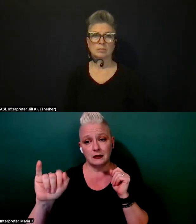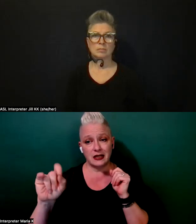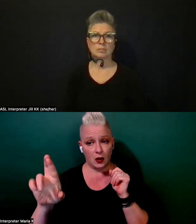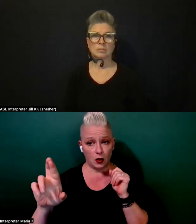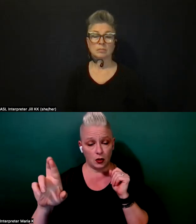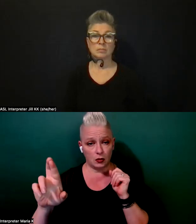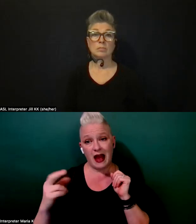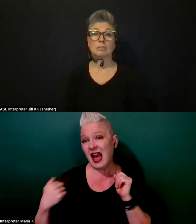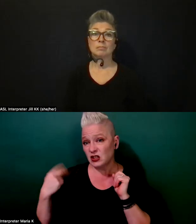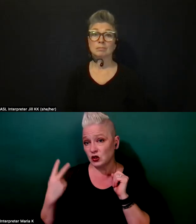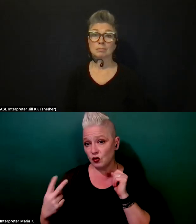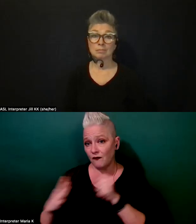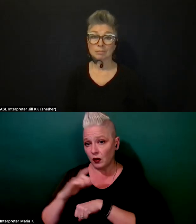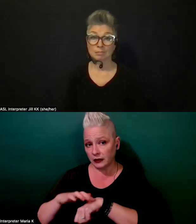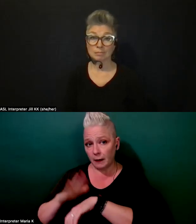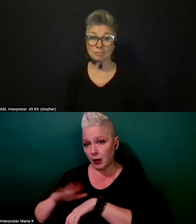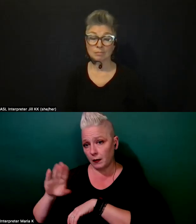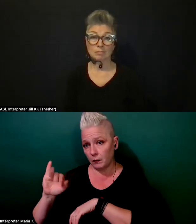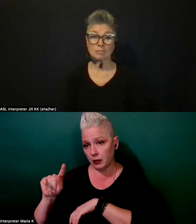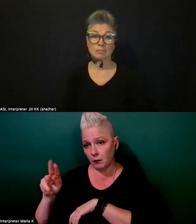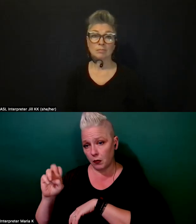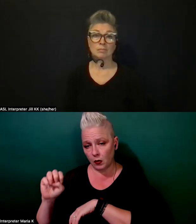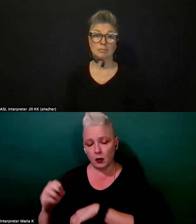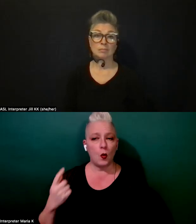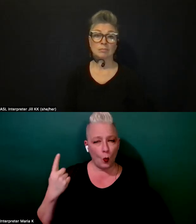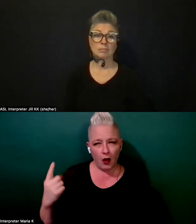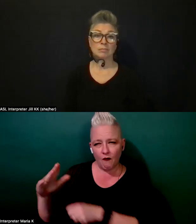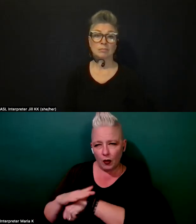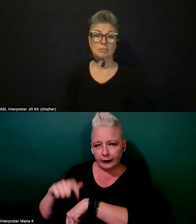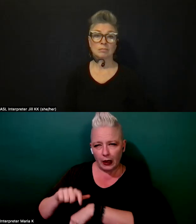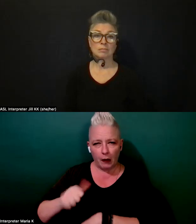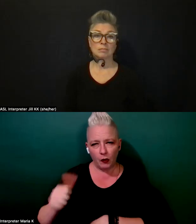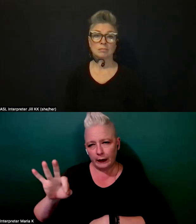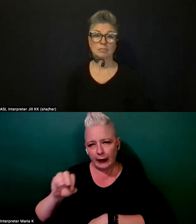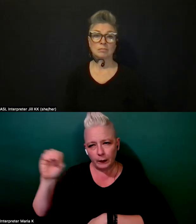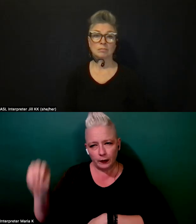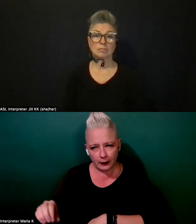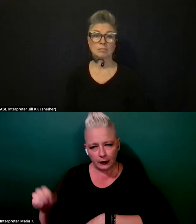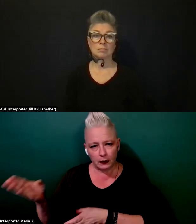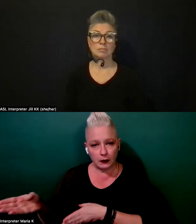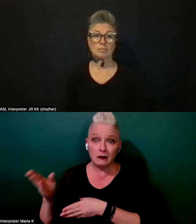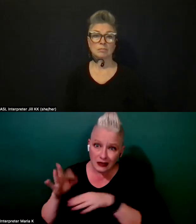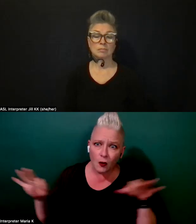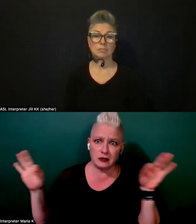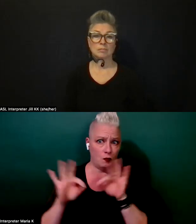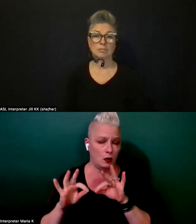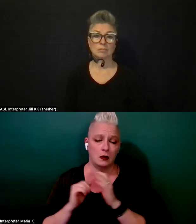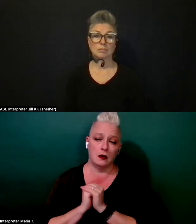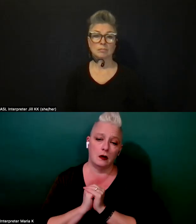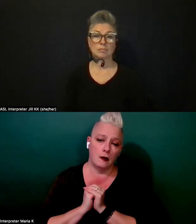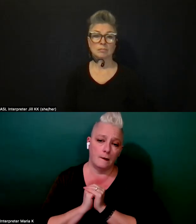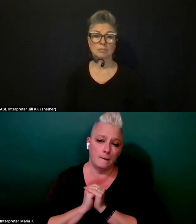2 full-time on Biltmore. I had one full-time, one was there 90% of the time. And that's really important because